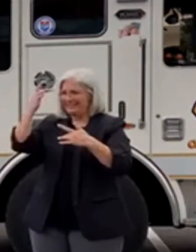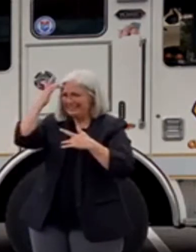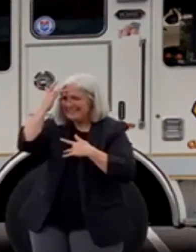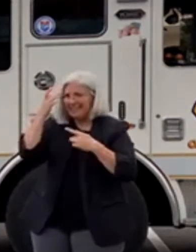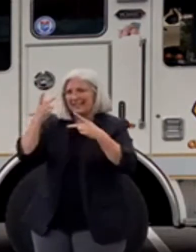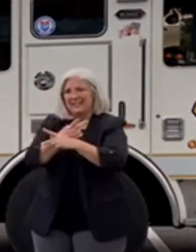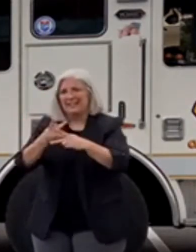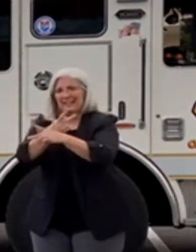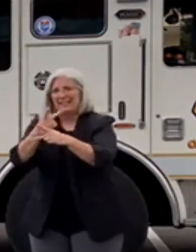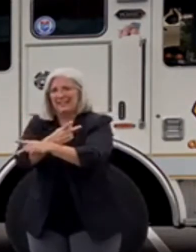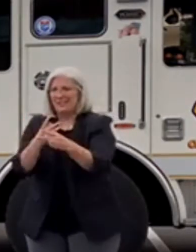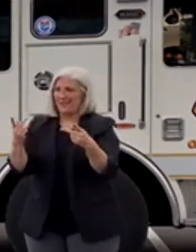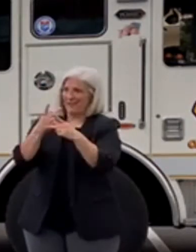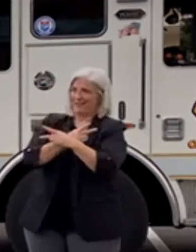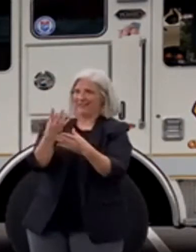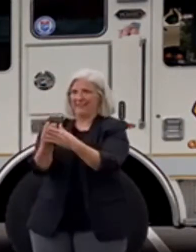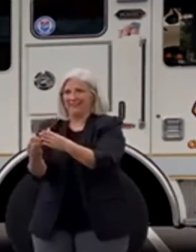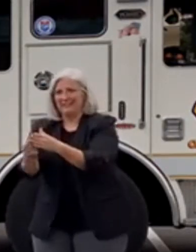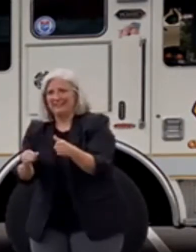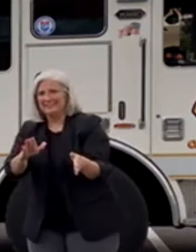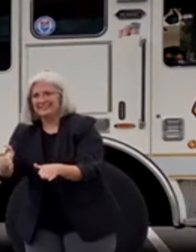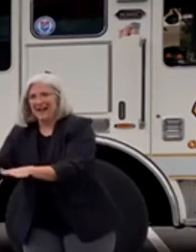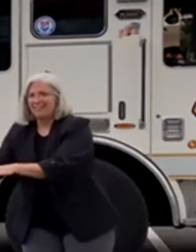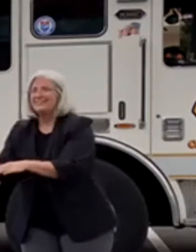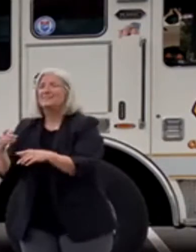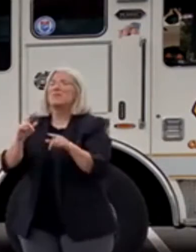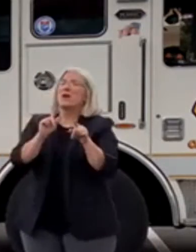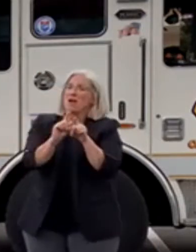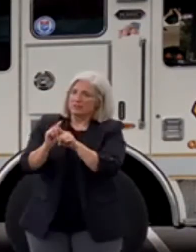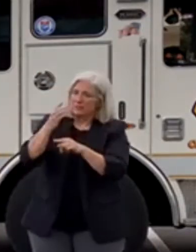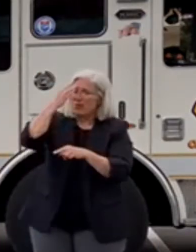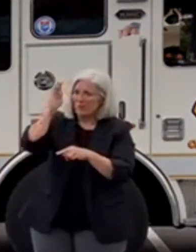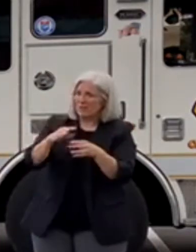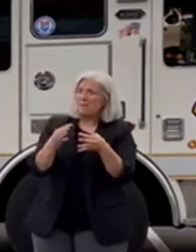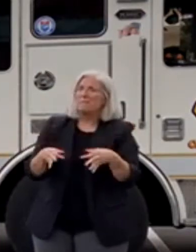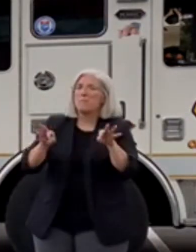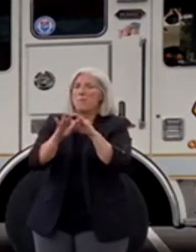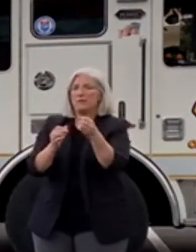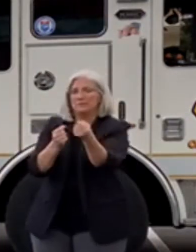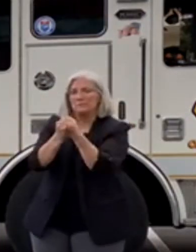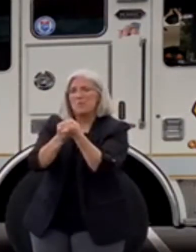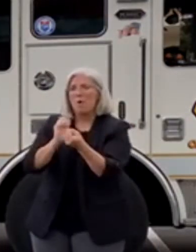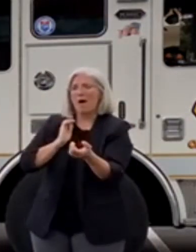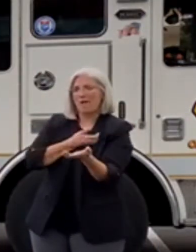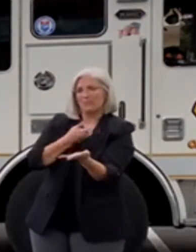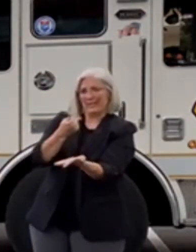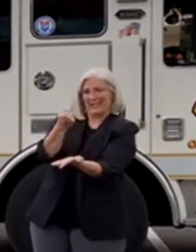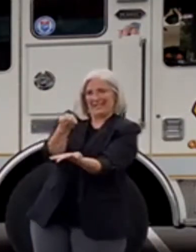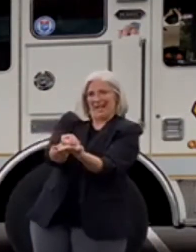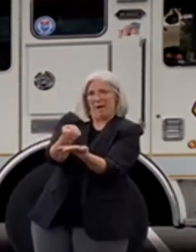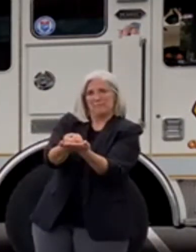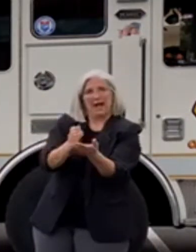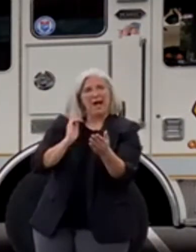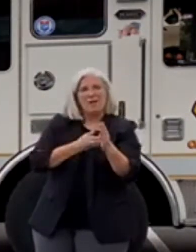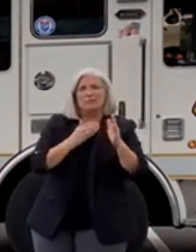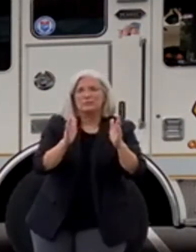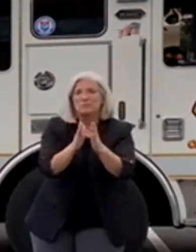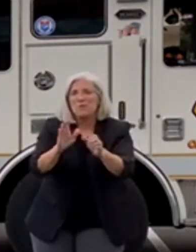important to support our local economy to rein in this